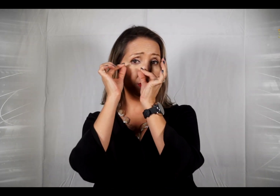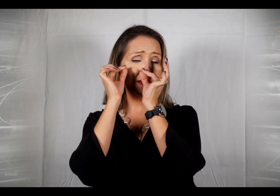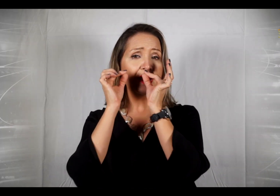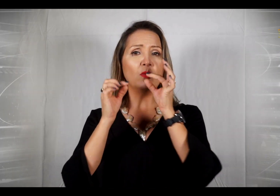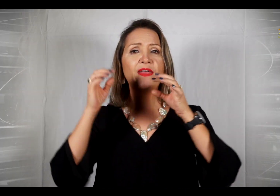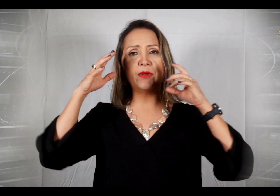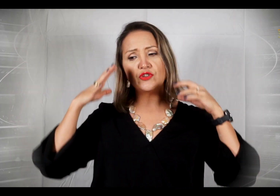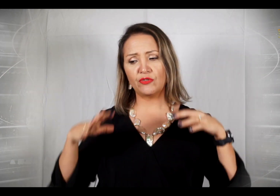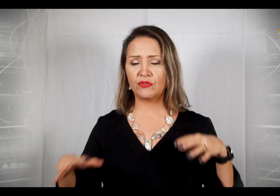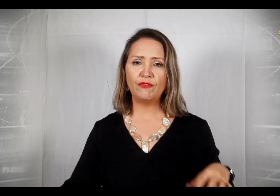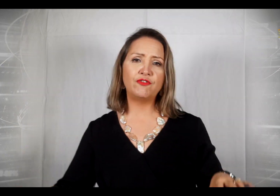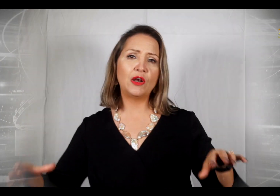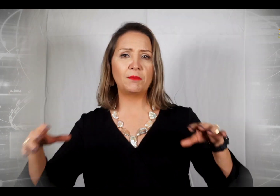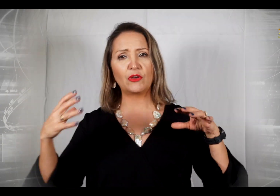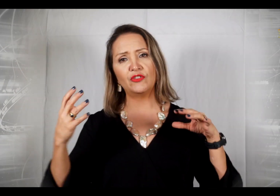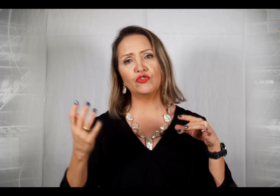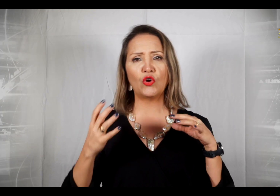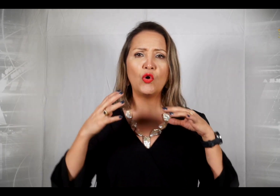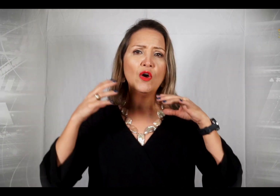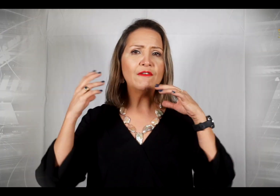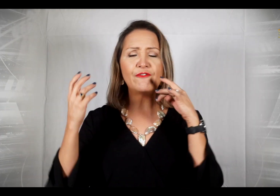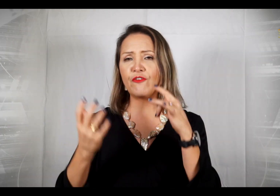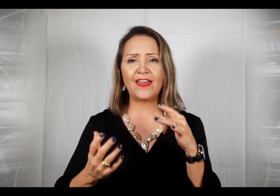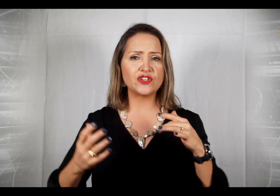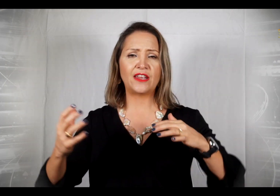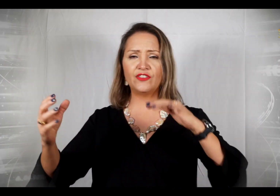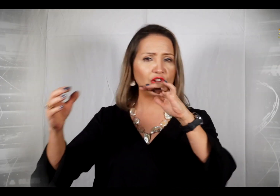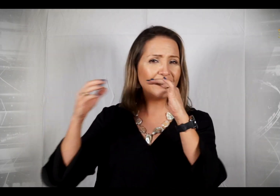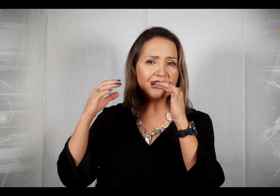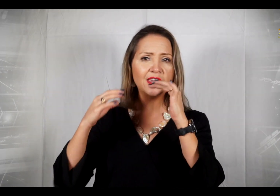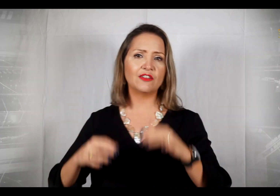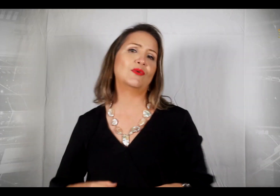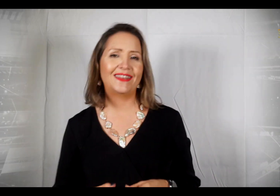bit without it just falling, because it's so fresh that it's not sticking to anything.